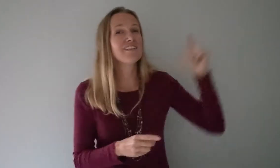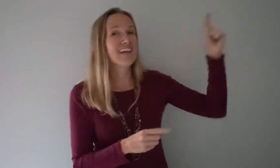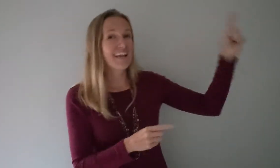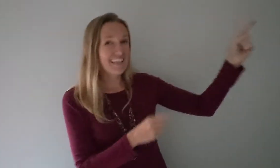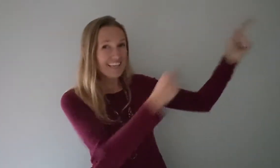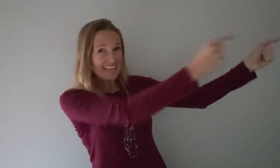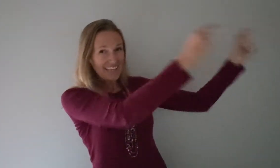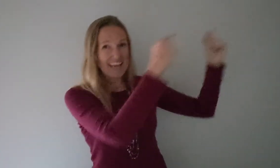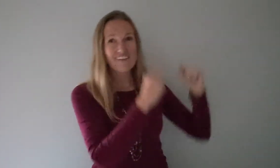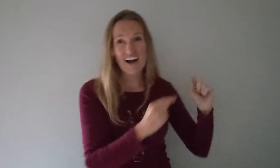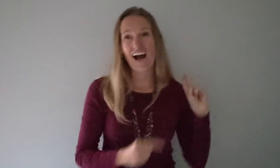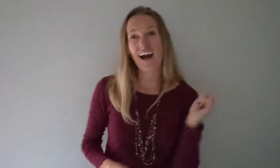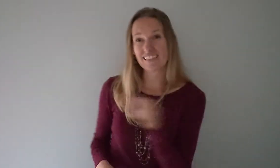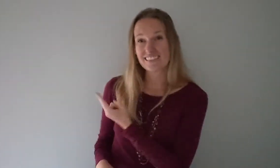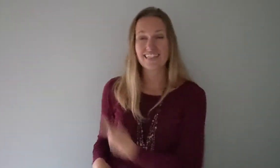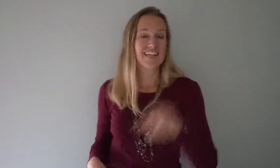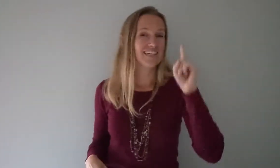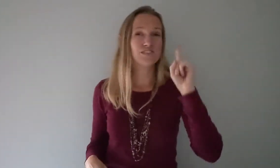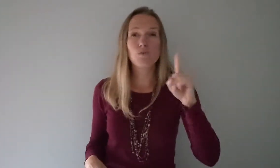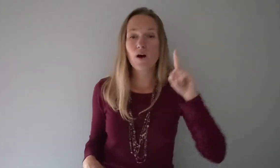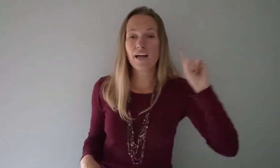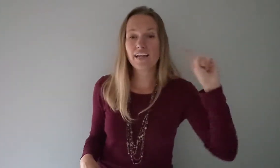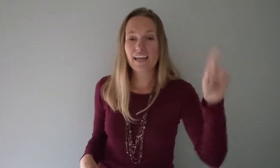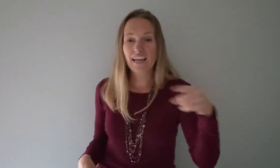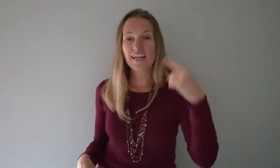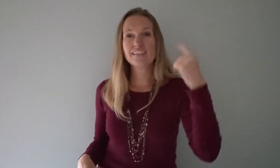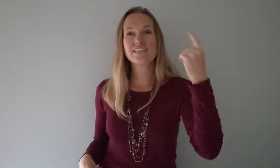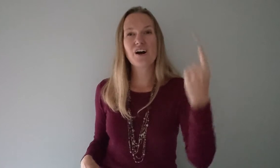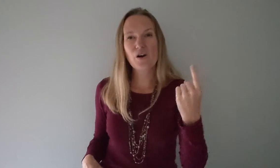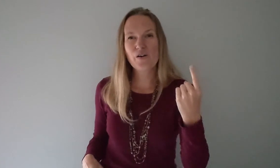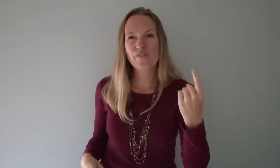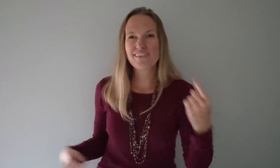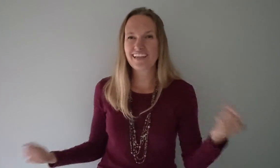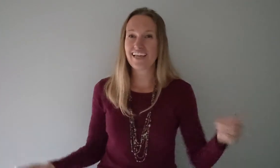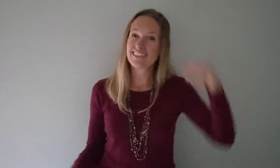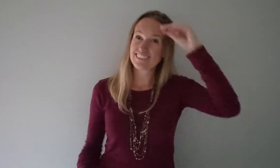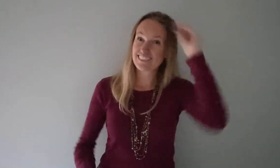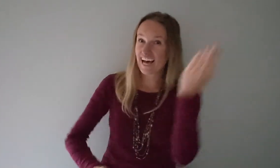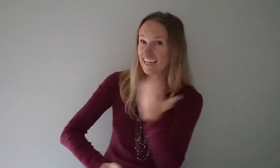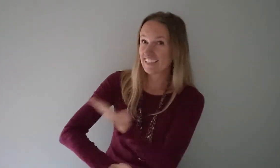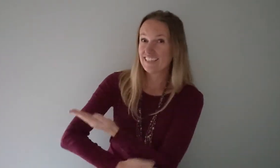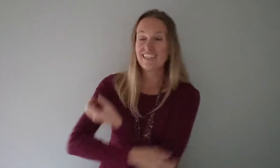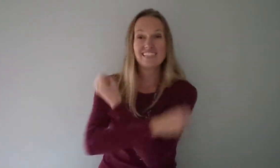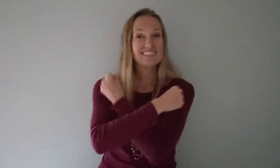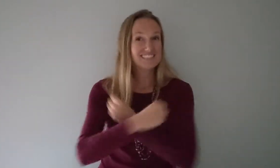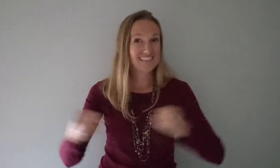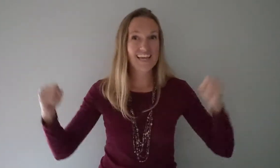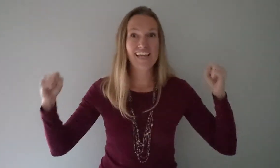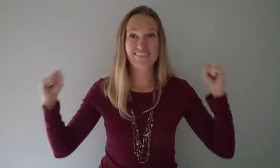that he gave us his one and only son to save